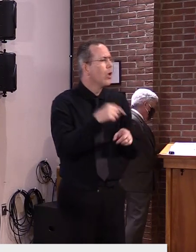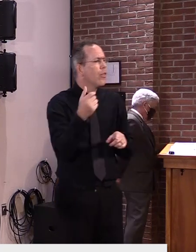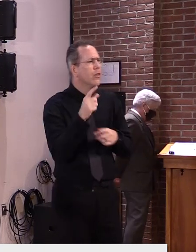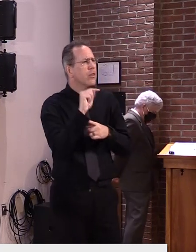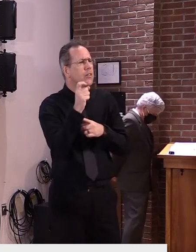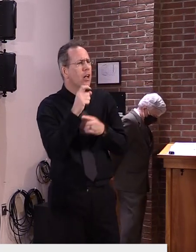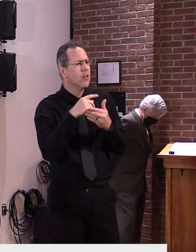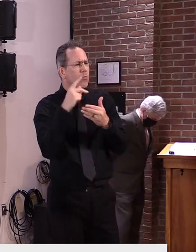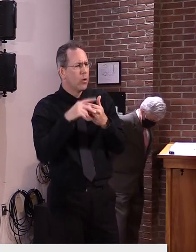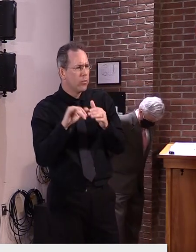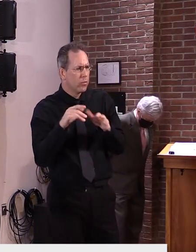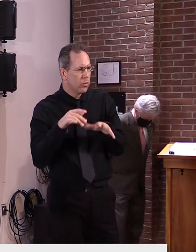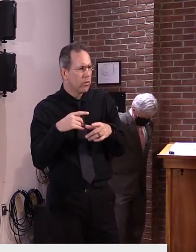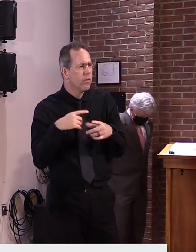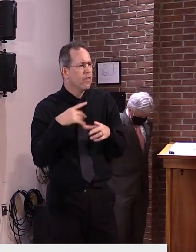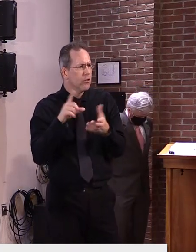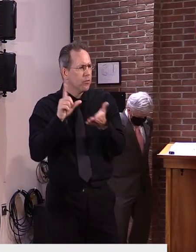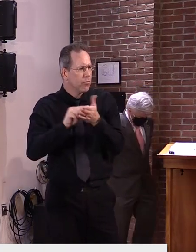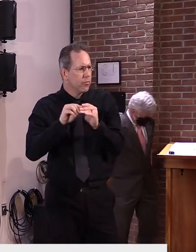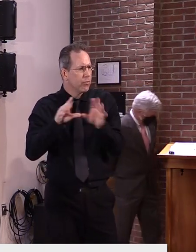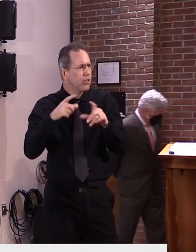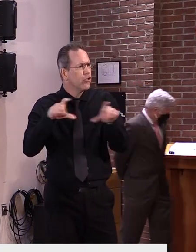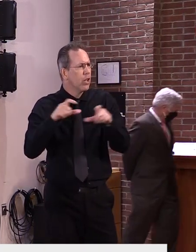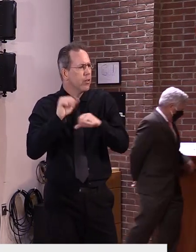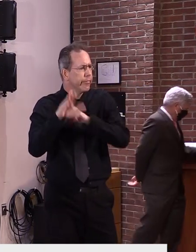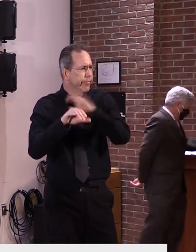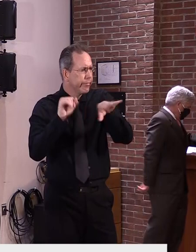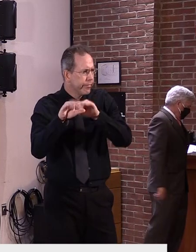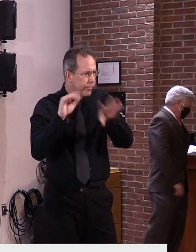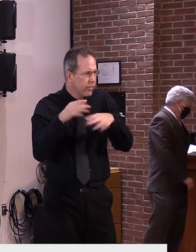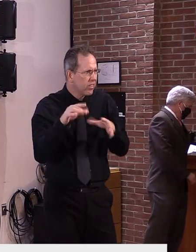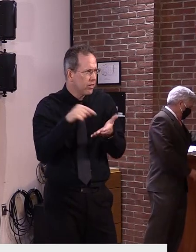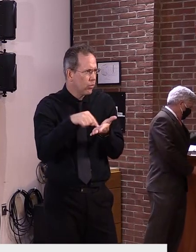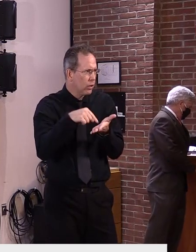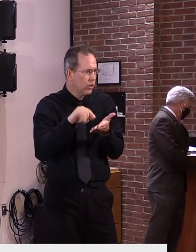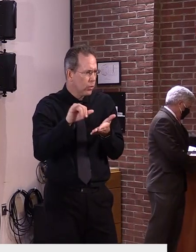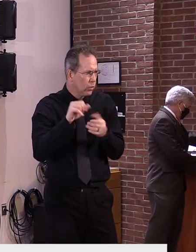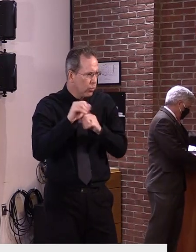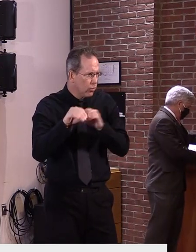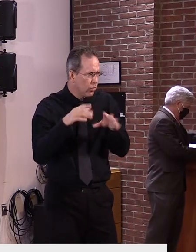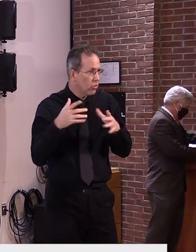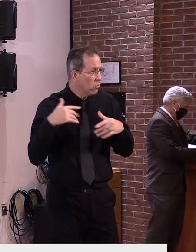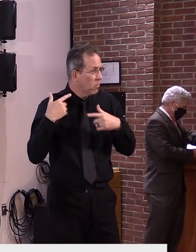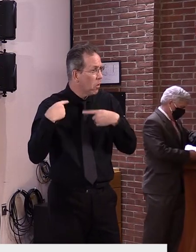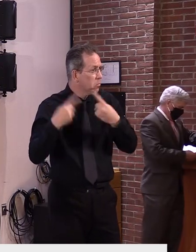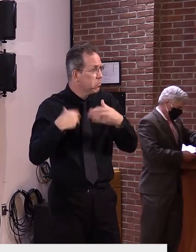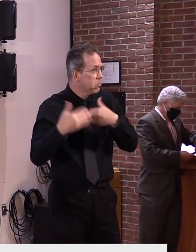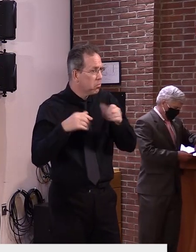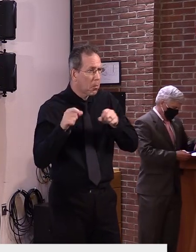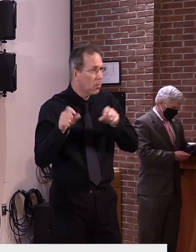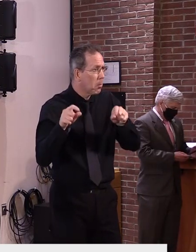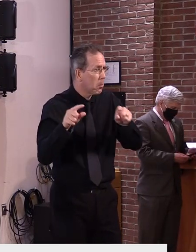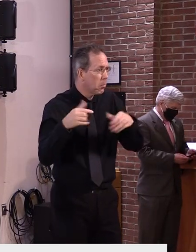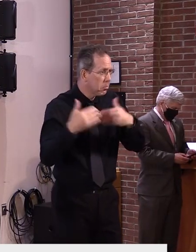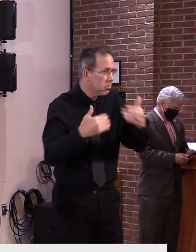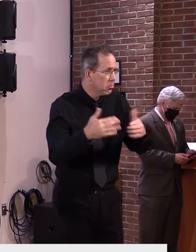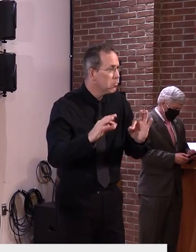and another one this week as well. So it's progressing. There's still a very